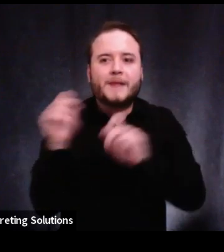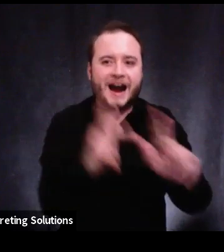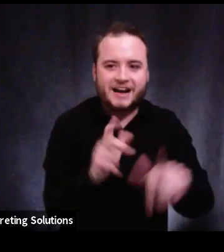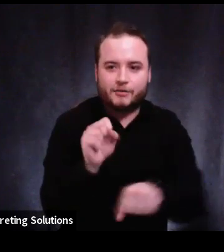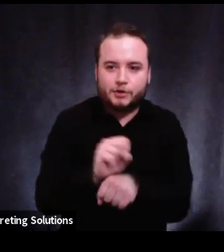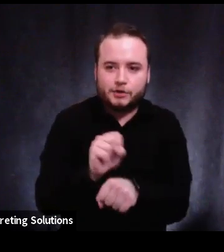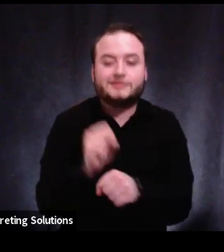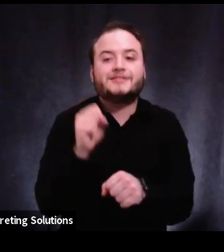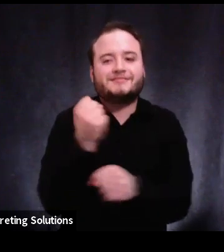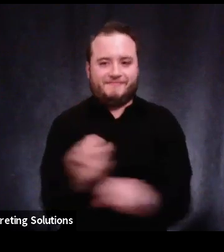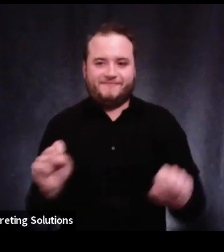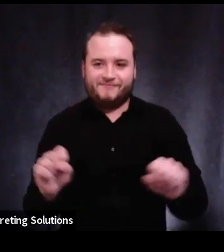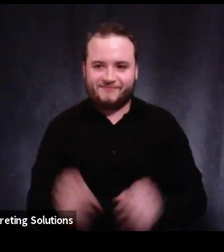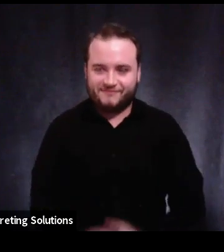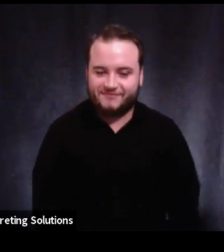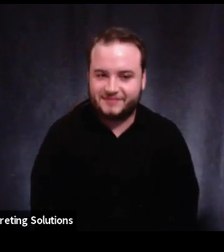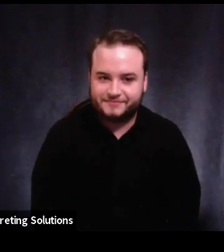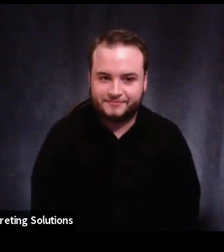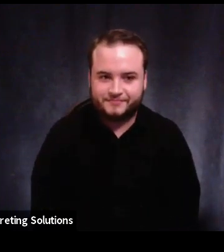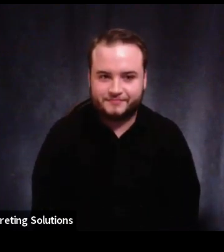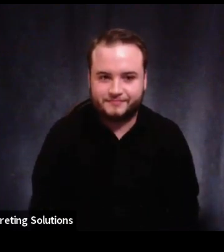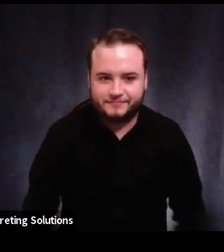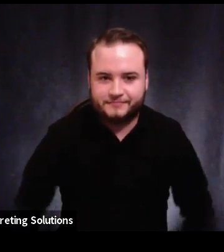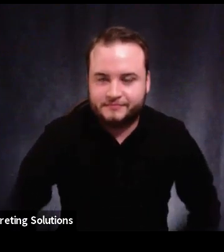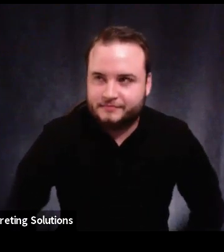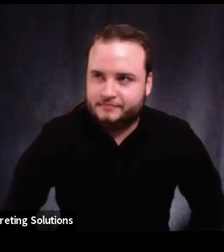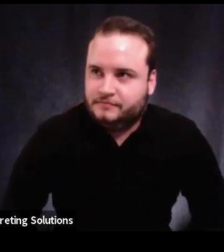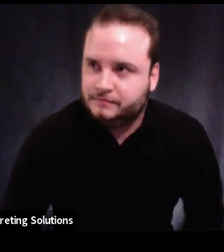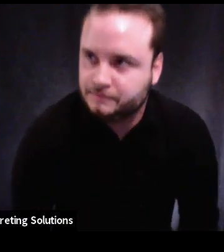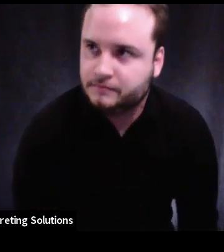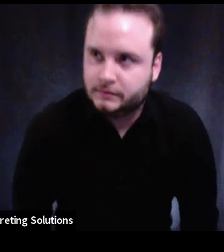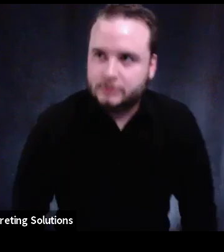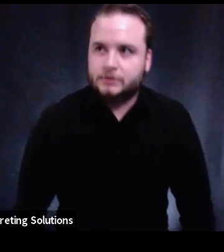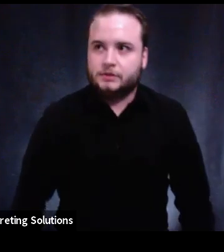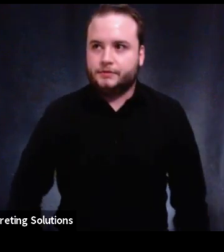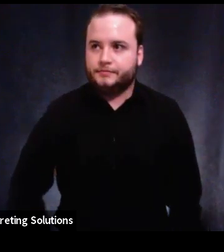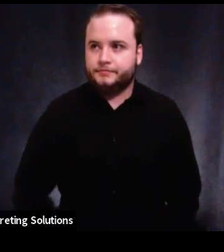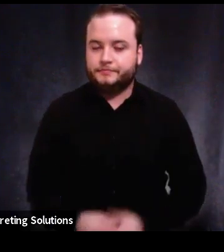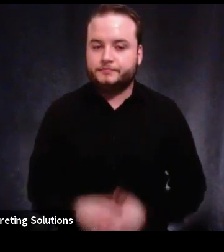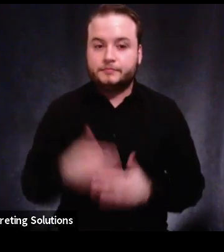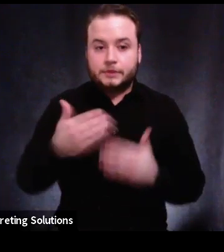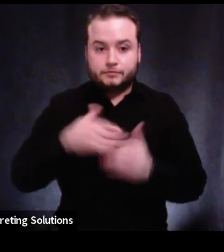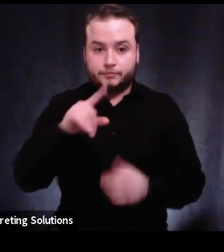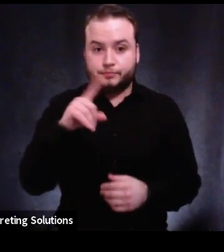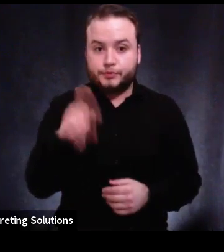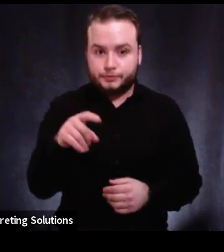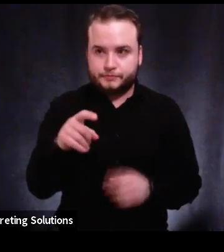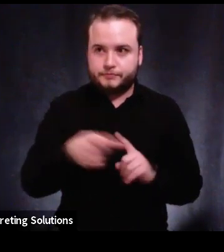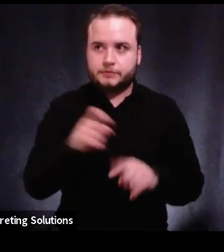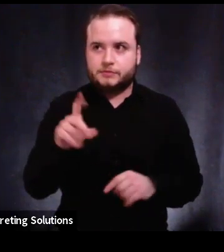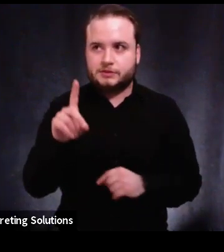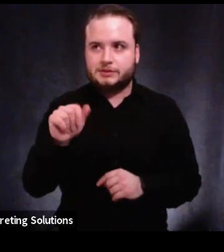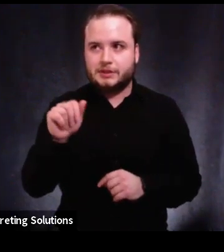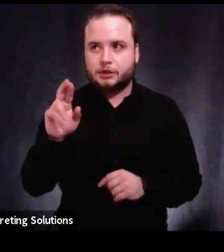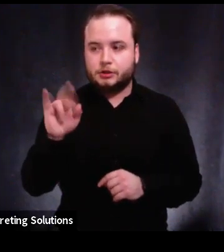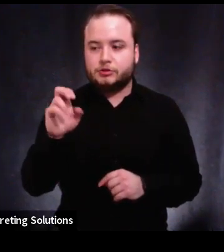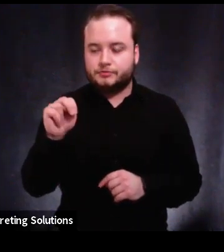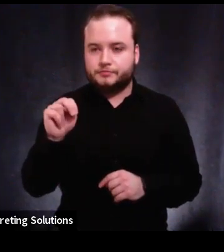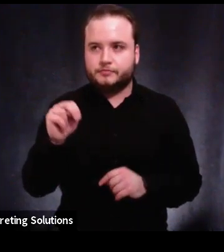Your next question comes from the line of Darren Stevenson of KTOE Radio. Your line is now open. Thank